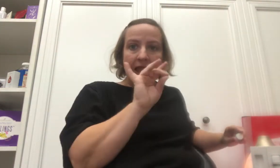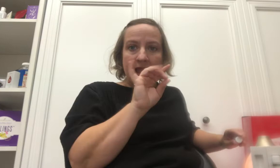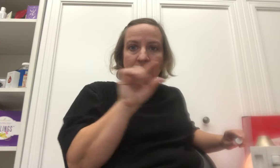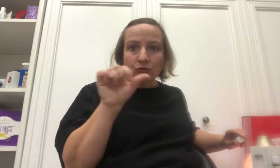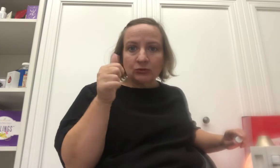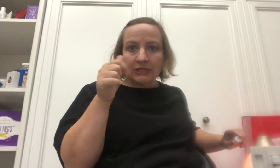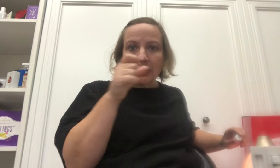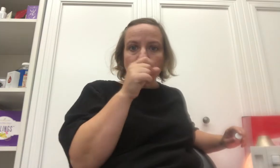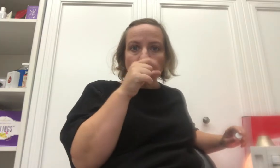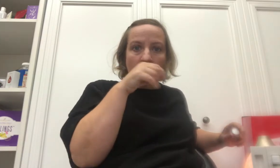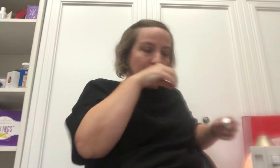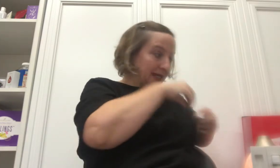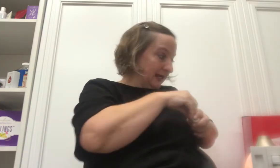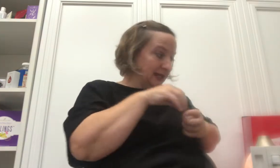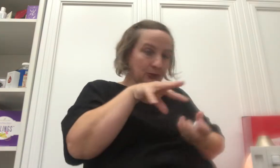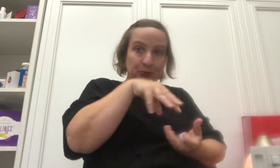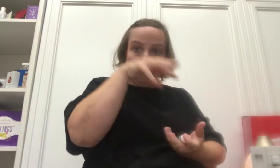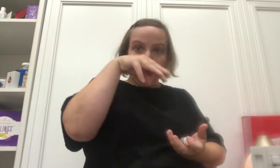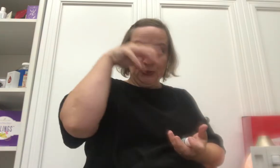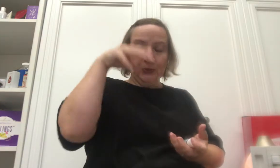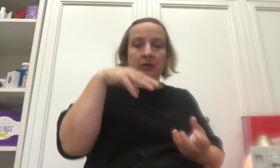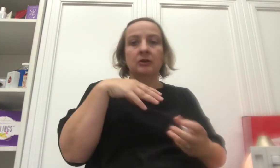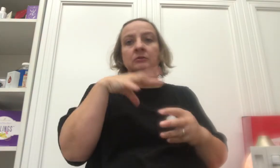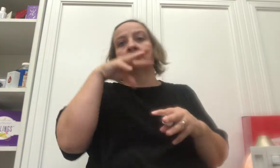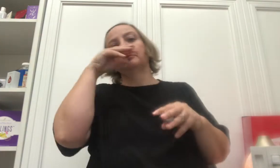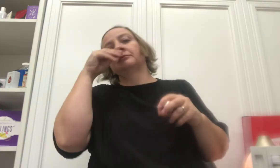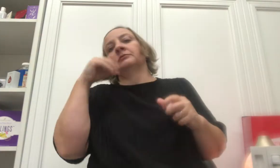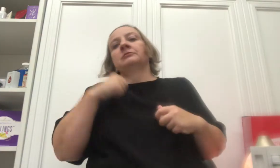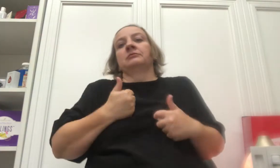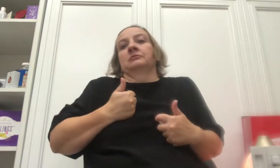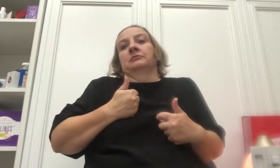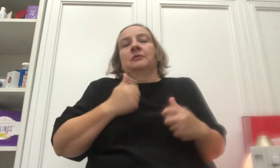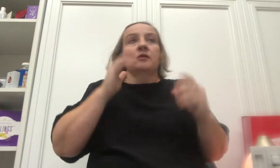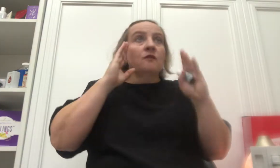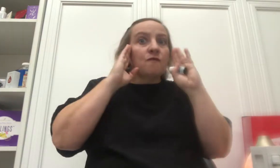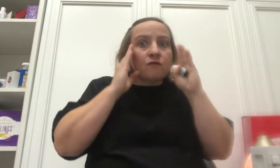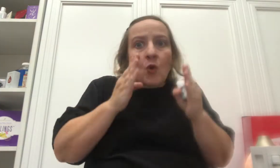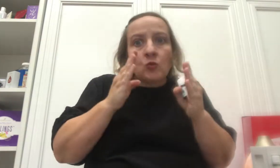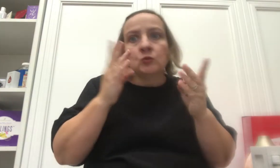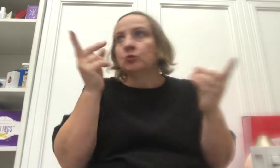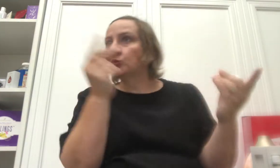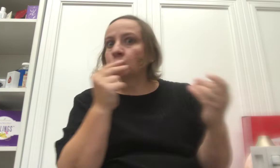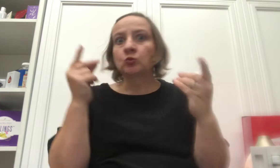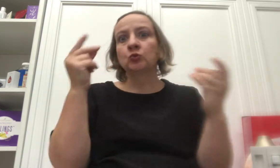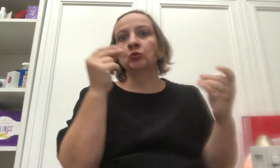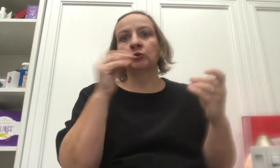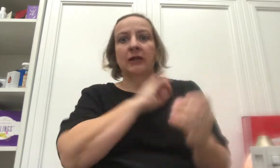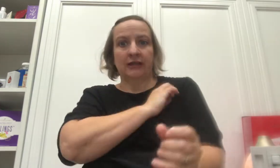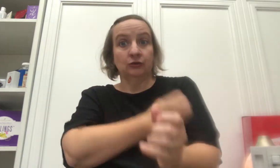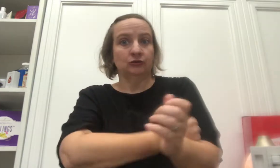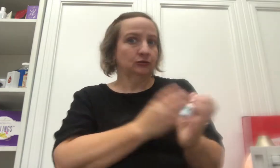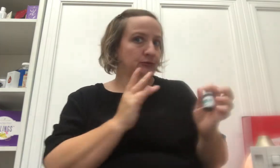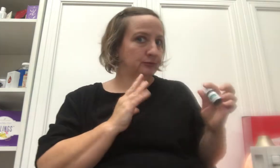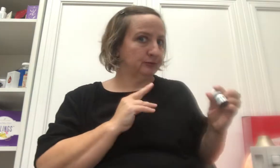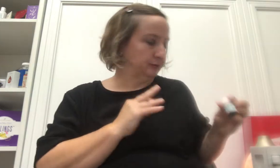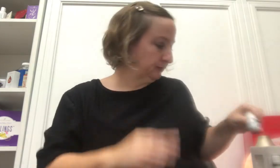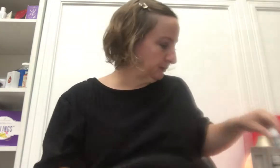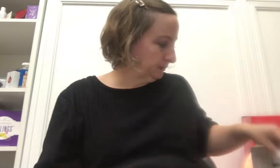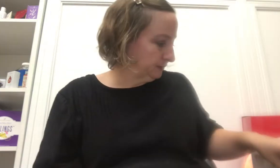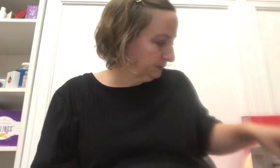you focus. I like to add it to my diffuser, 8 to 10 drops, and I feel like I have energy and I can get